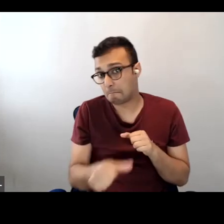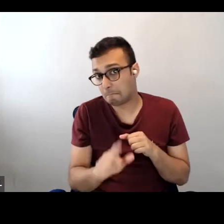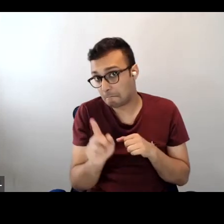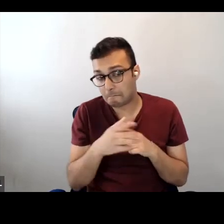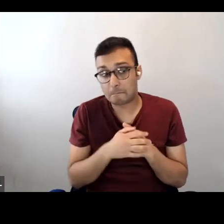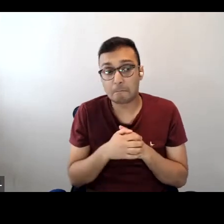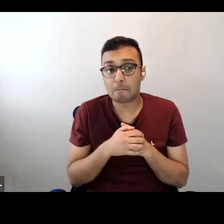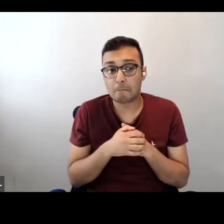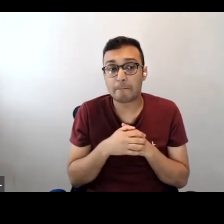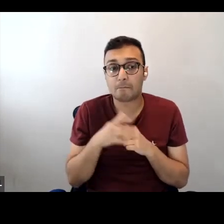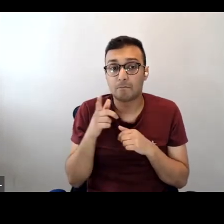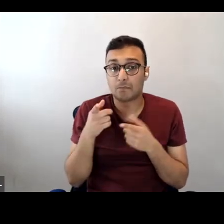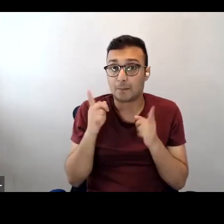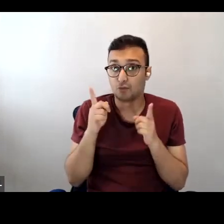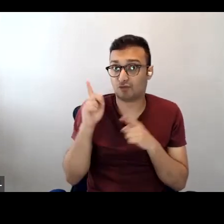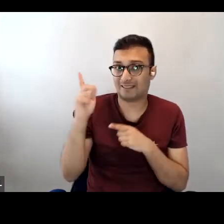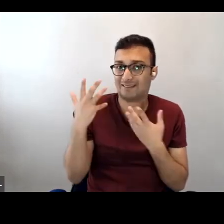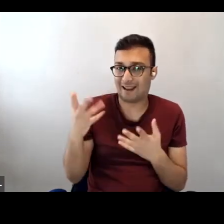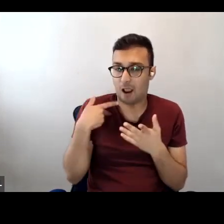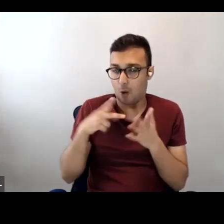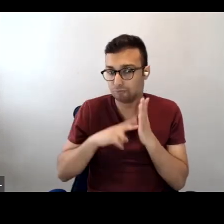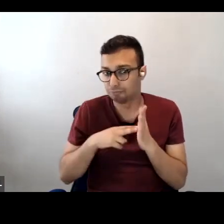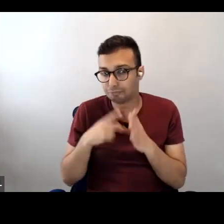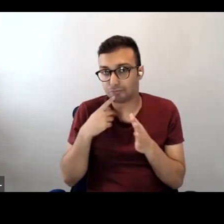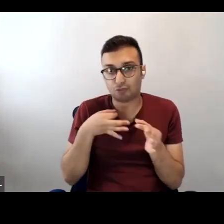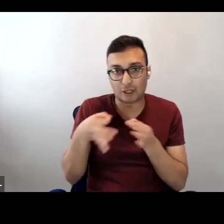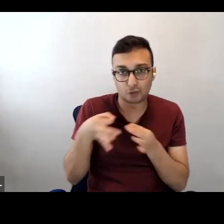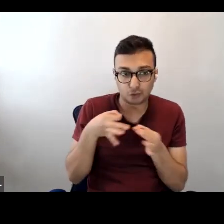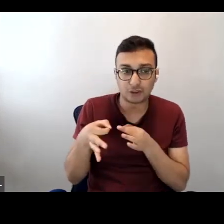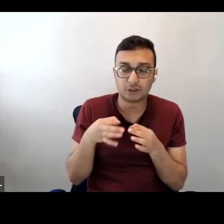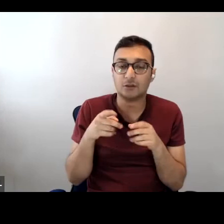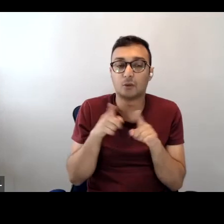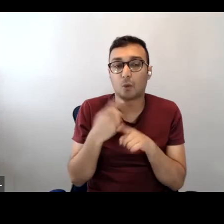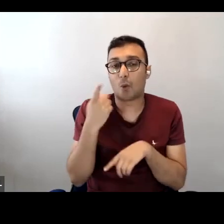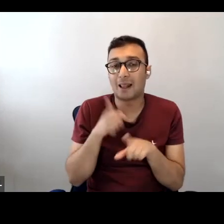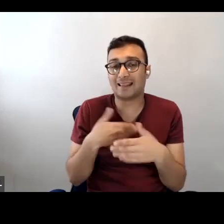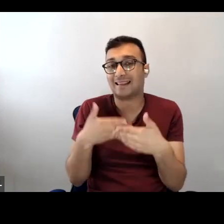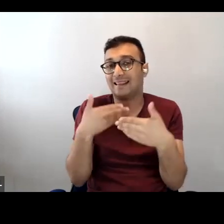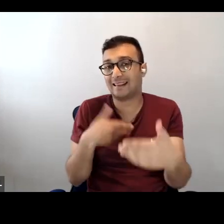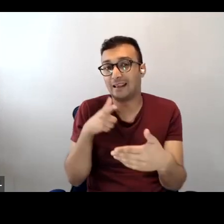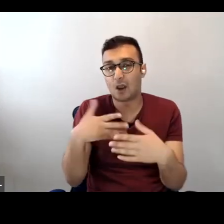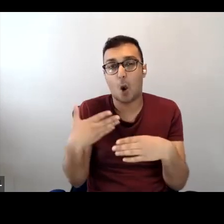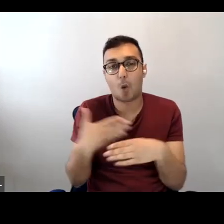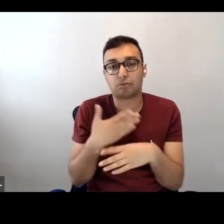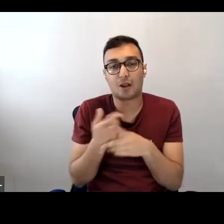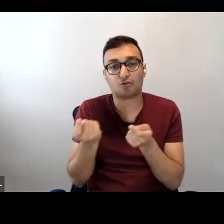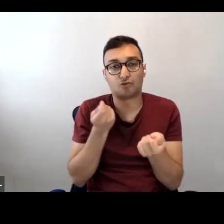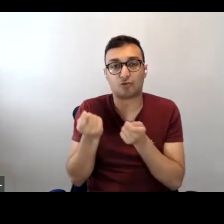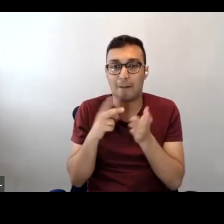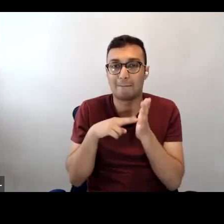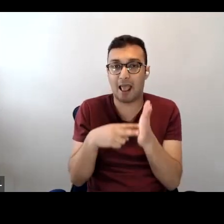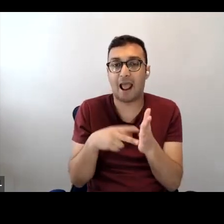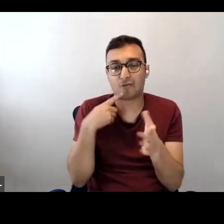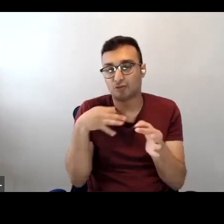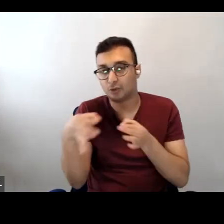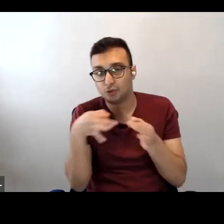now developing a strategy and operational plan, a 1-year operational plan and a 5-year strategic plan, which